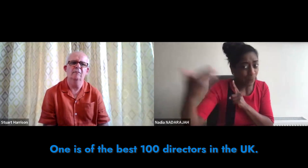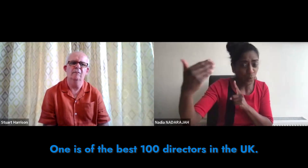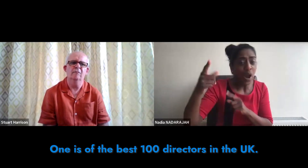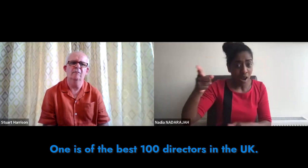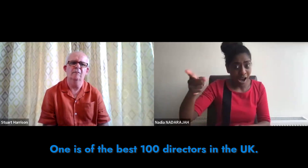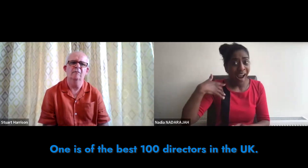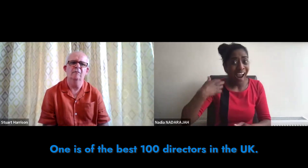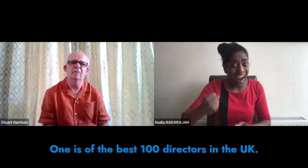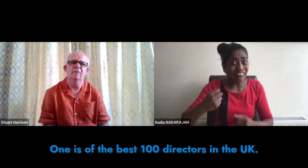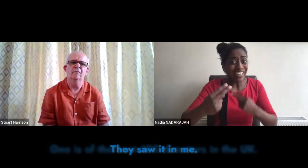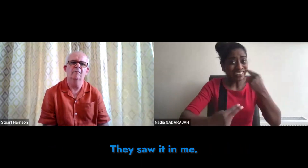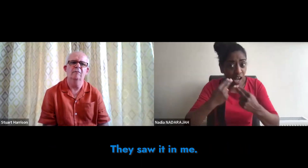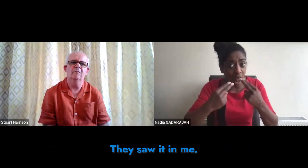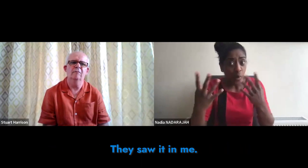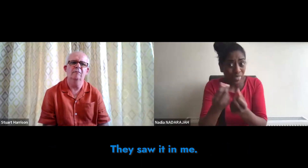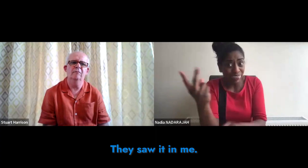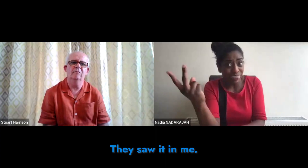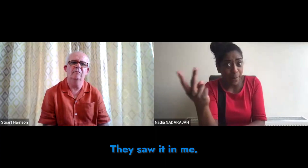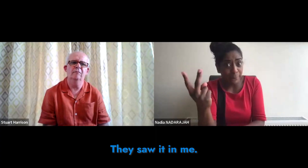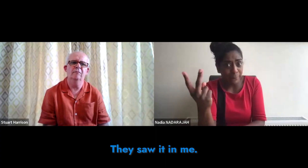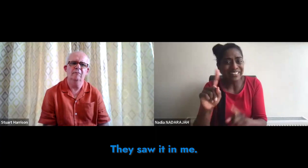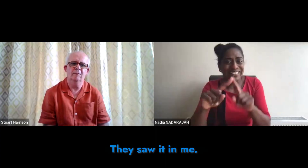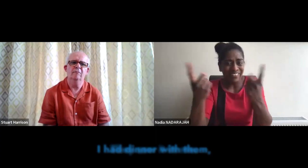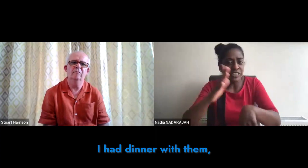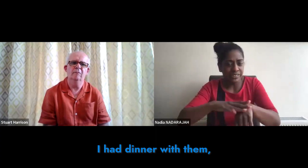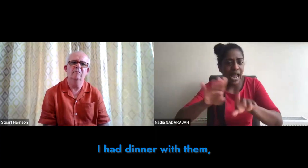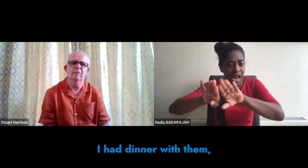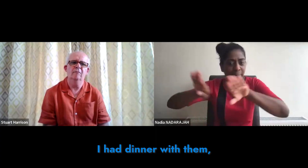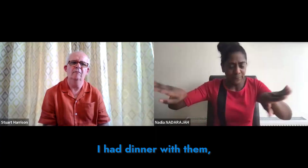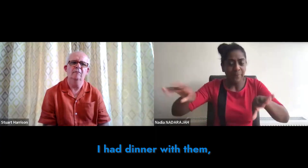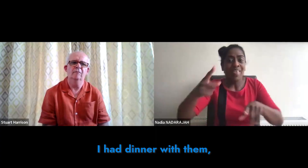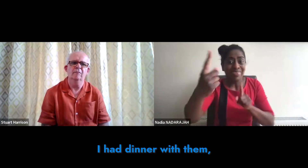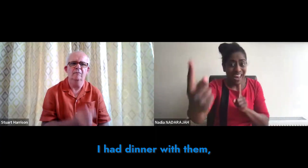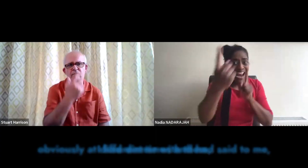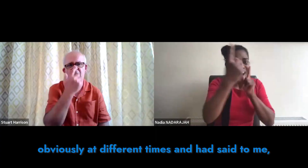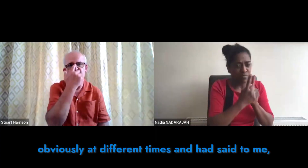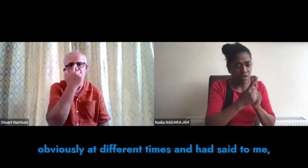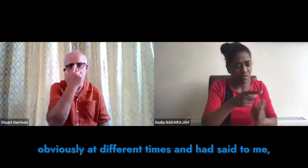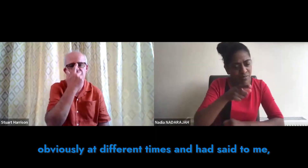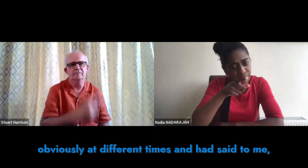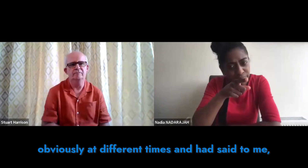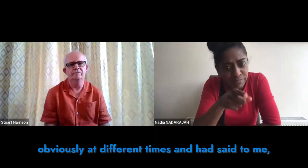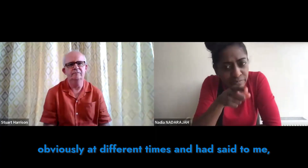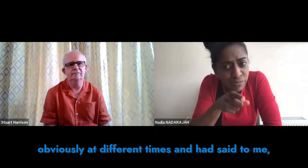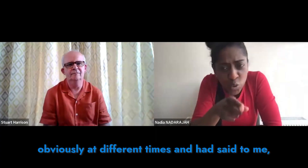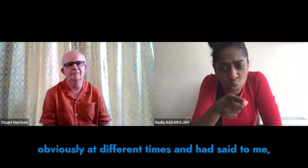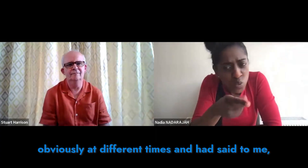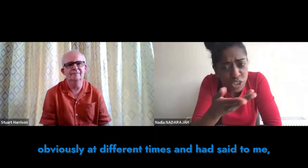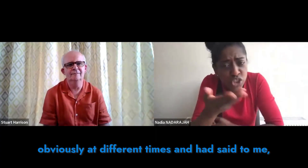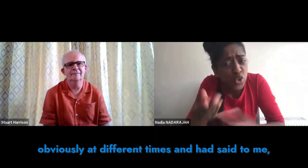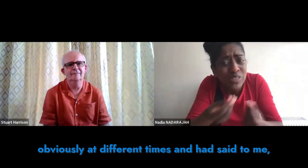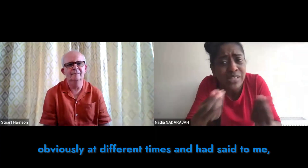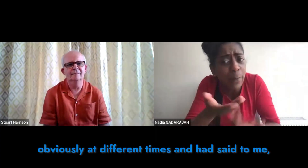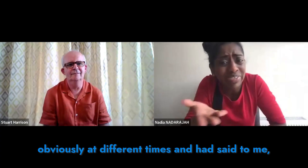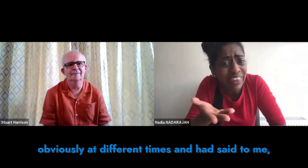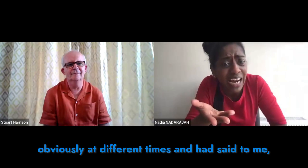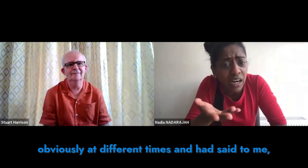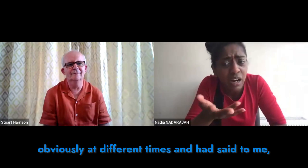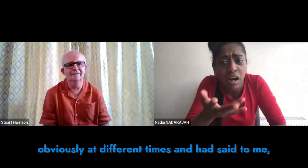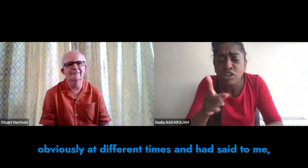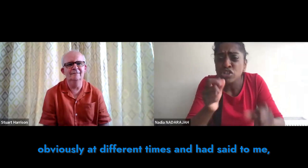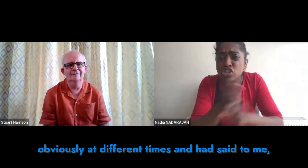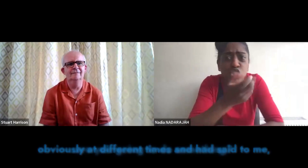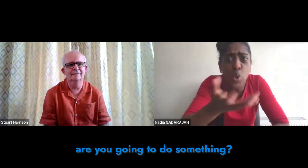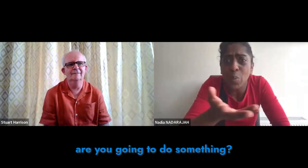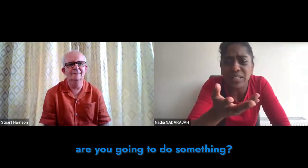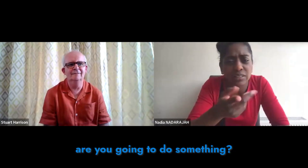100 directors in the UK. They saw it in me. I had dinner with them, obviously at different times, and had